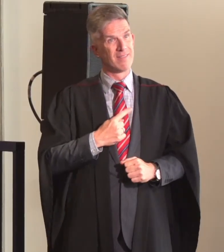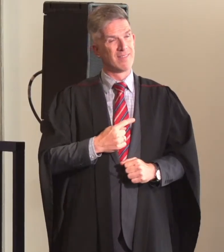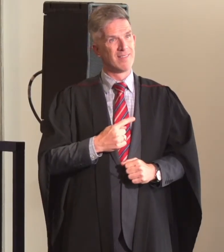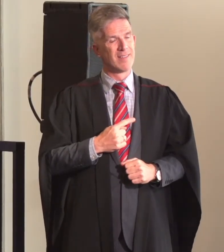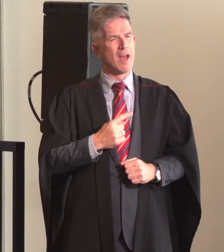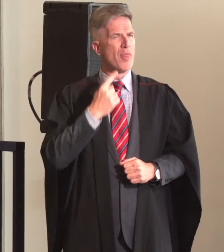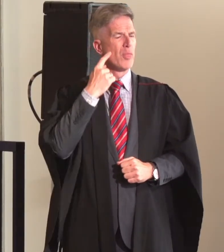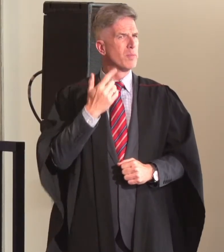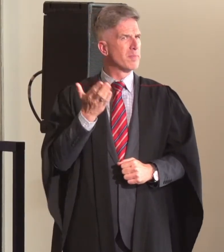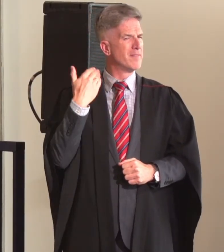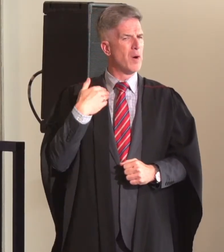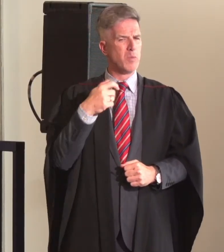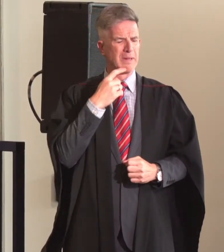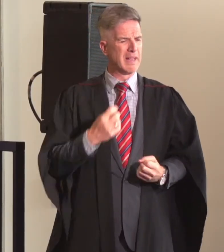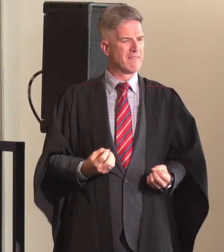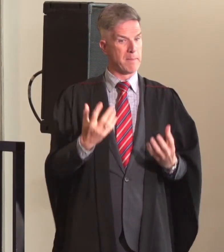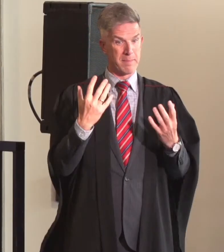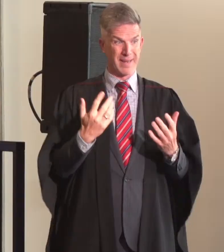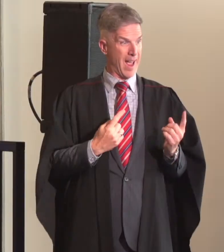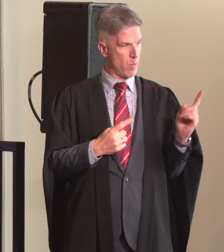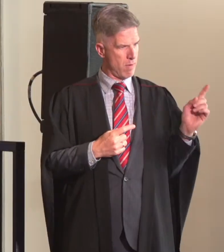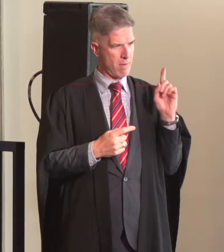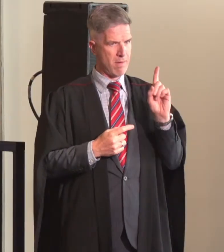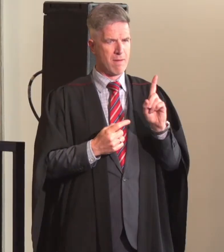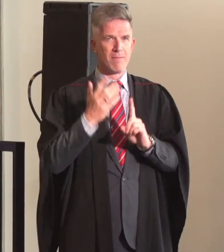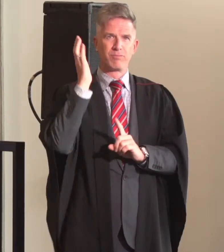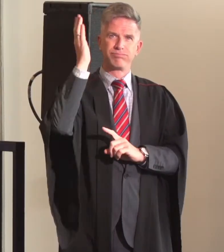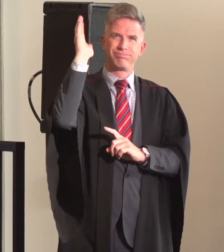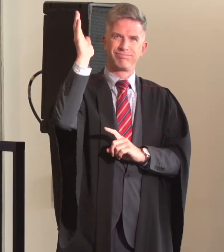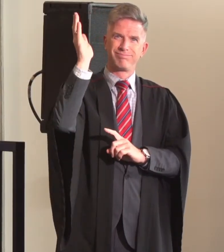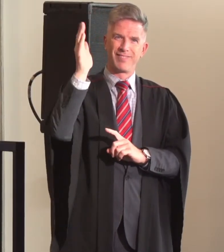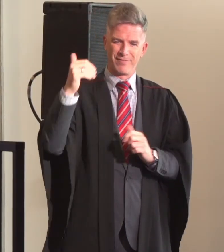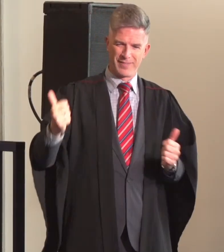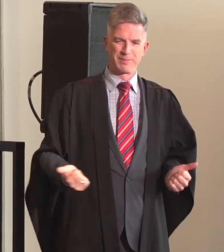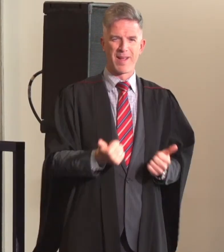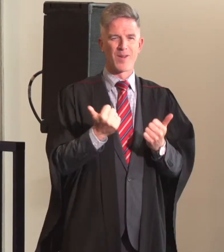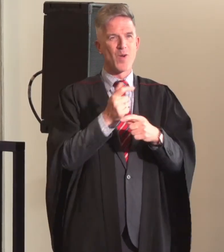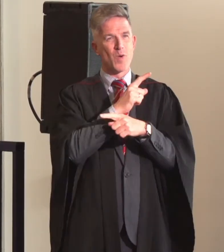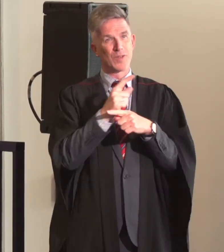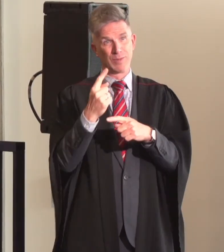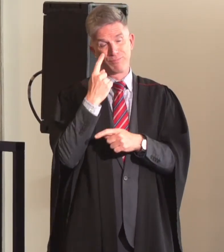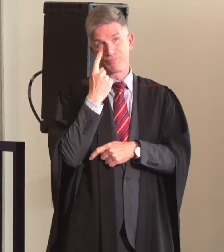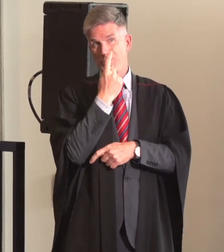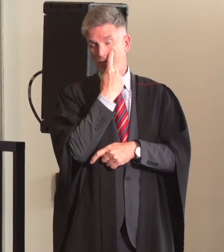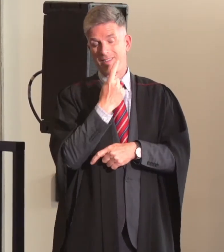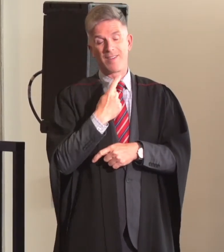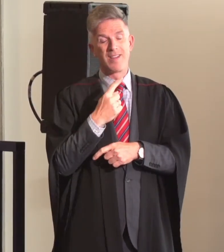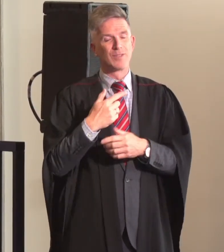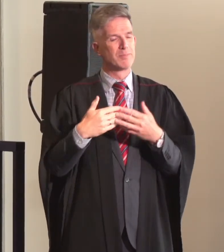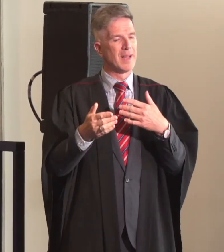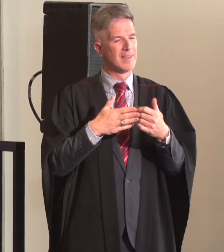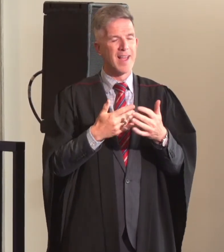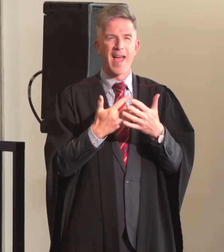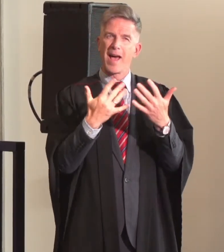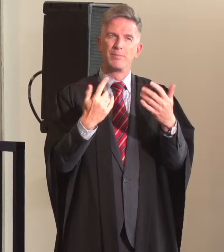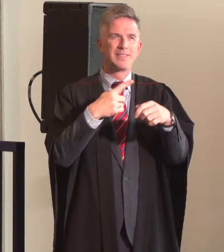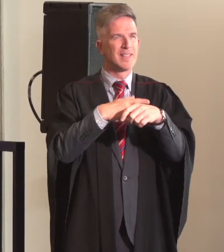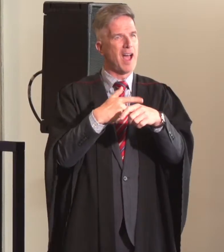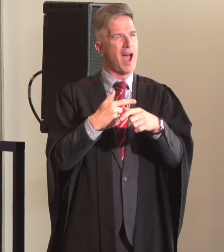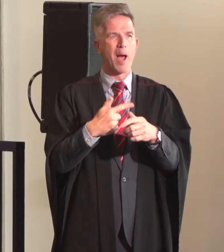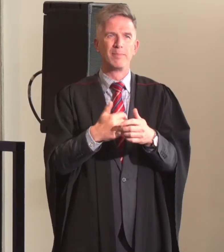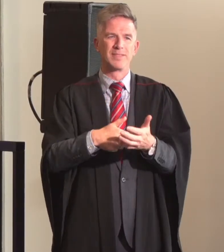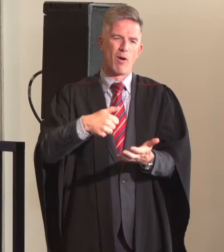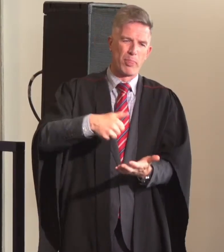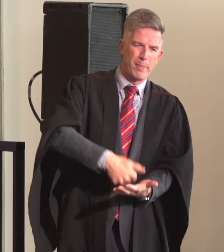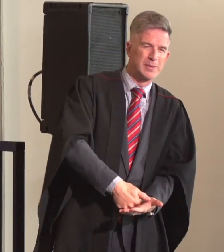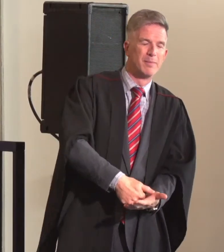giving up everything to now being up here giving a speech following the completion of my course just goes to show, no matter how many times you hit rock bottom, you can get back